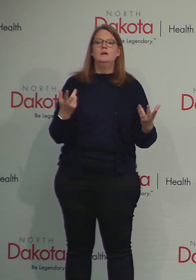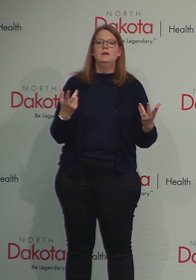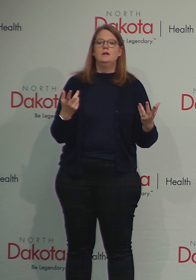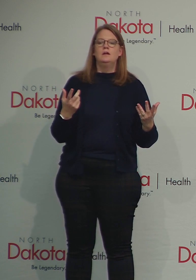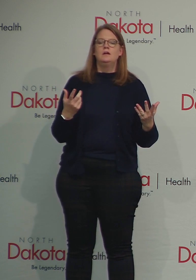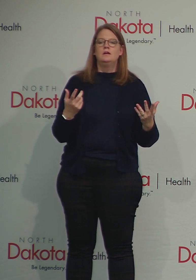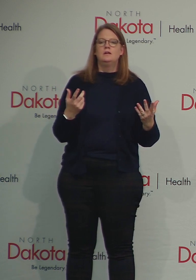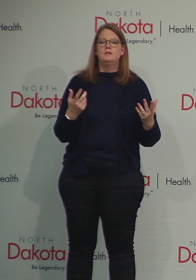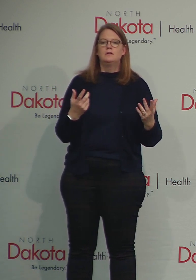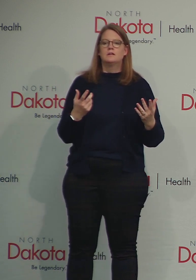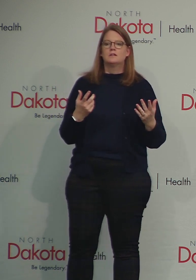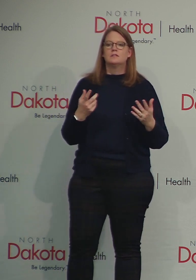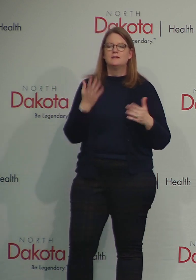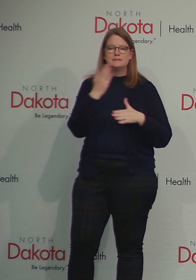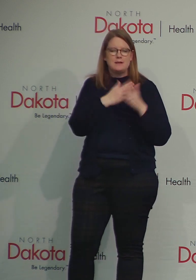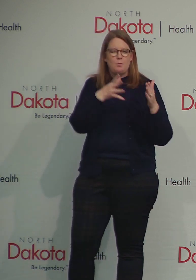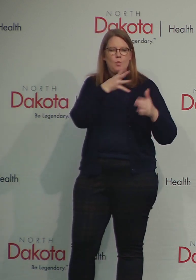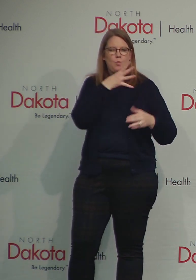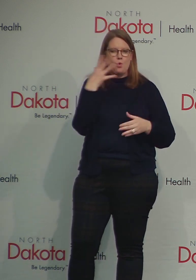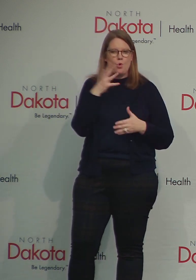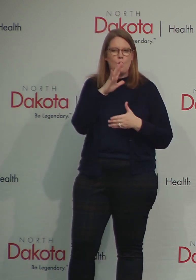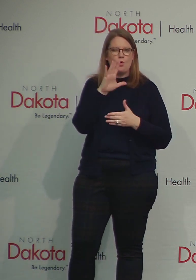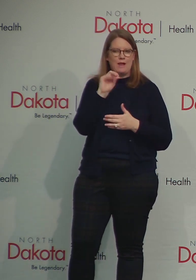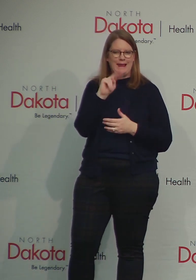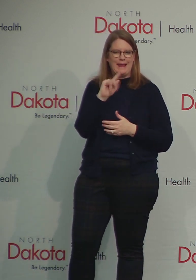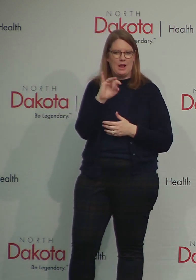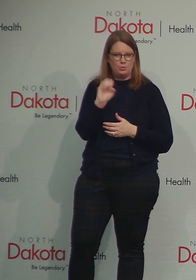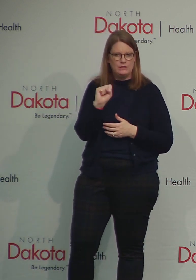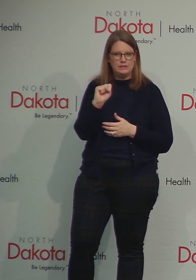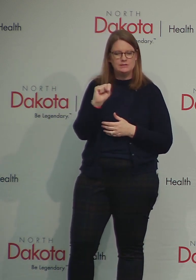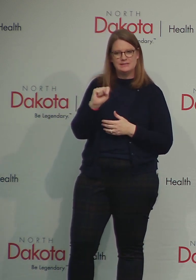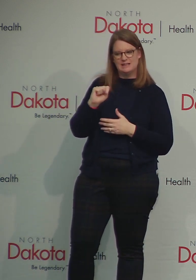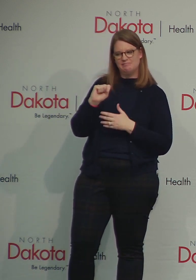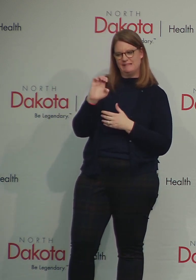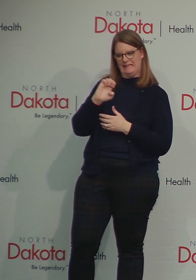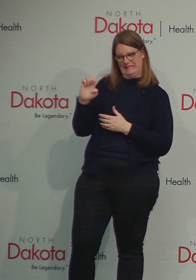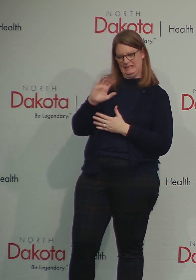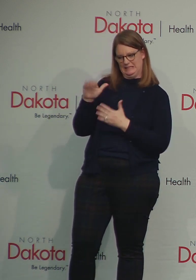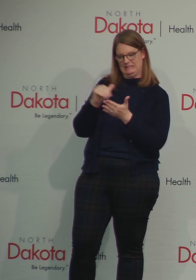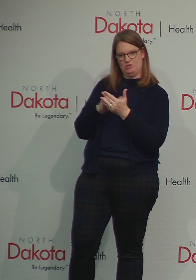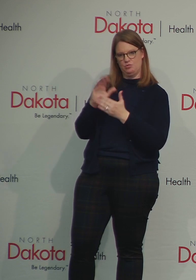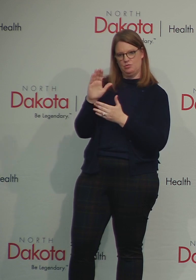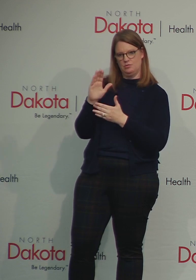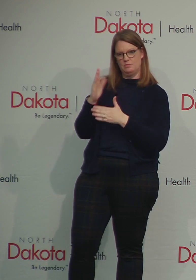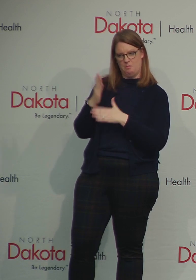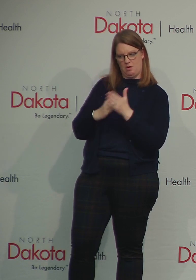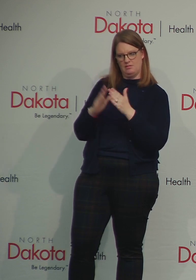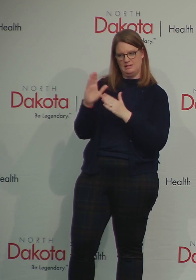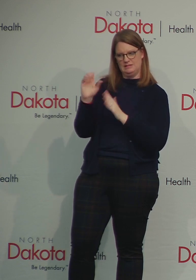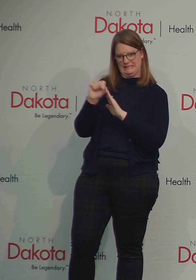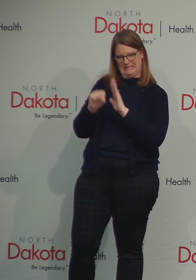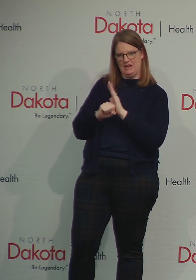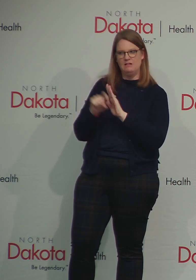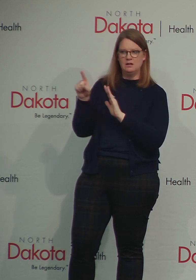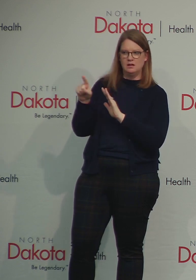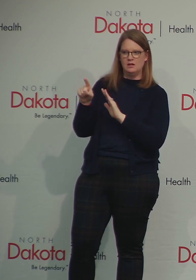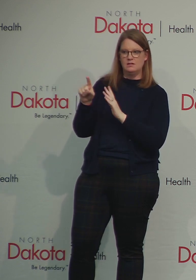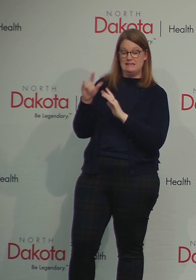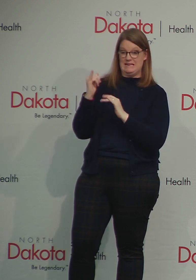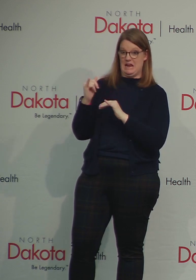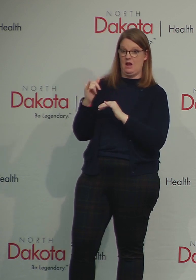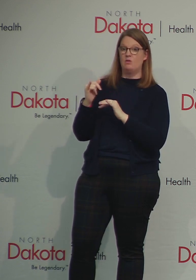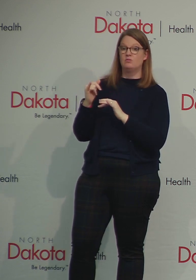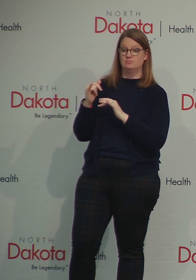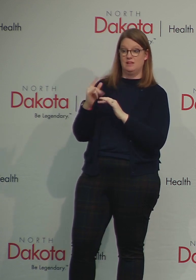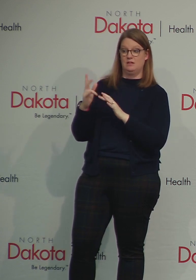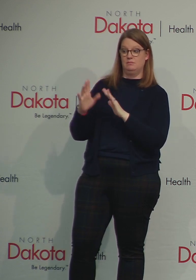some rural counties in the east center part of the state they've got lower actual cases. They are right now the hottest spots